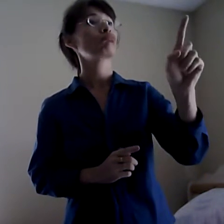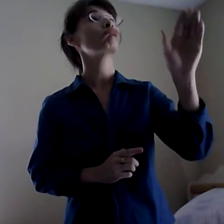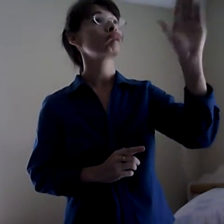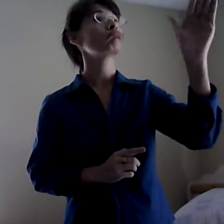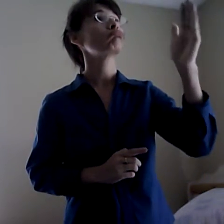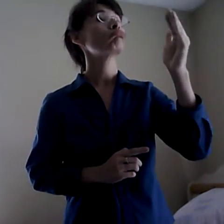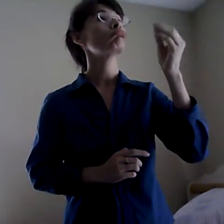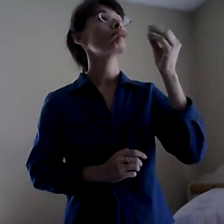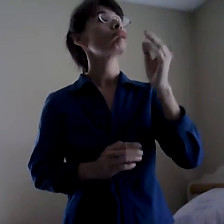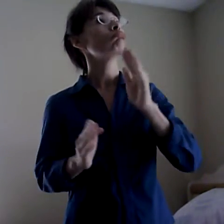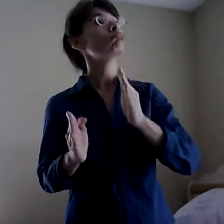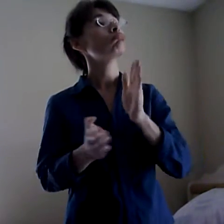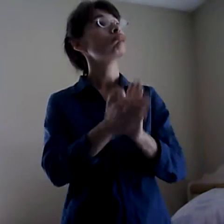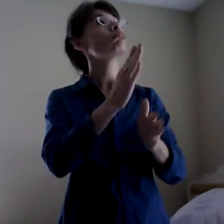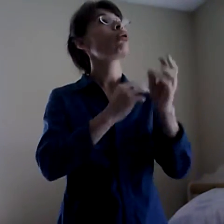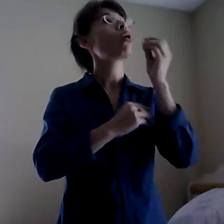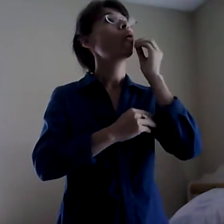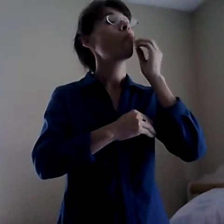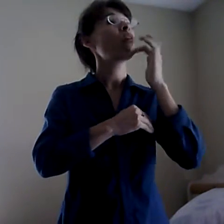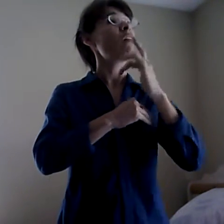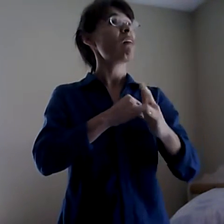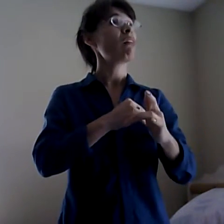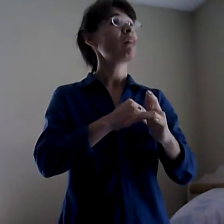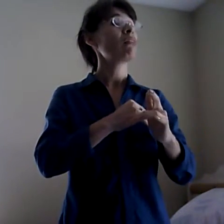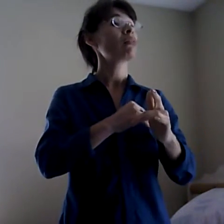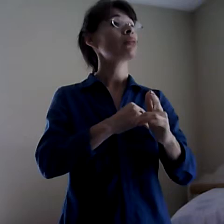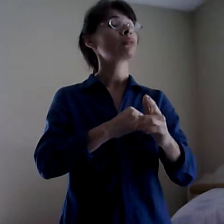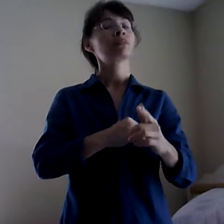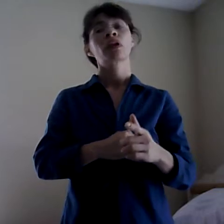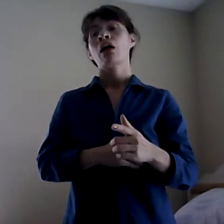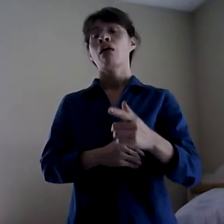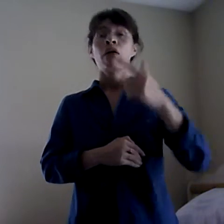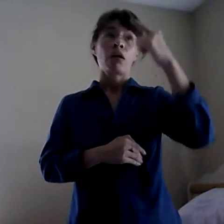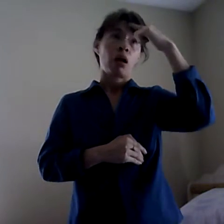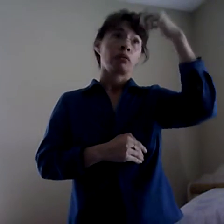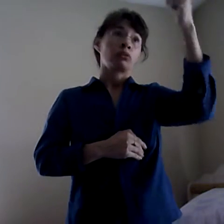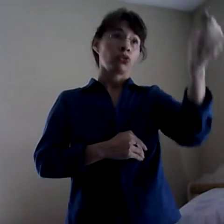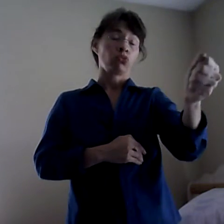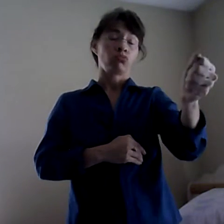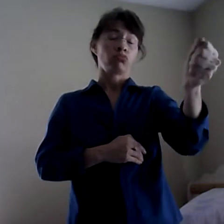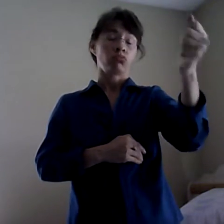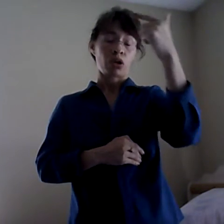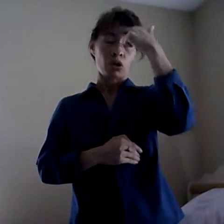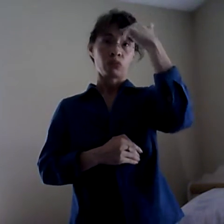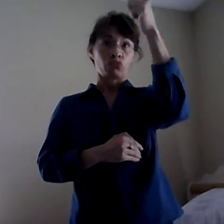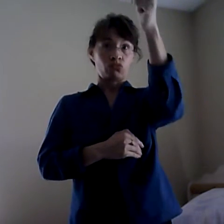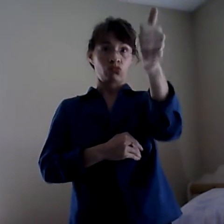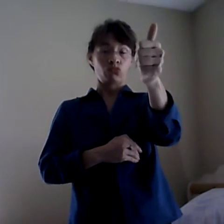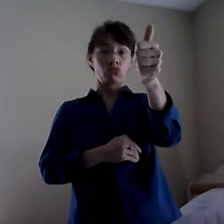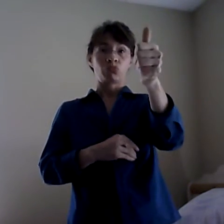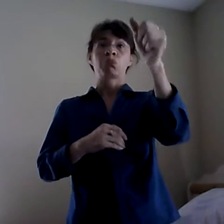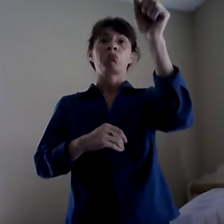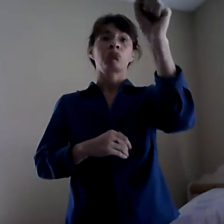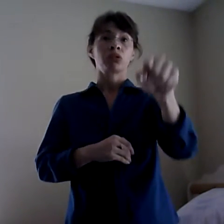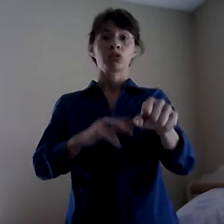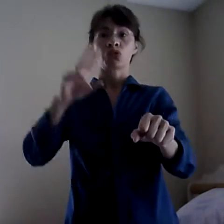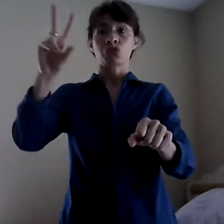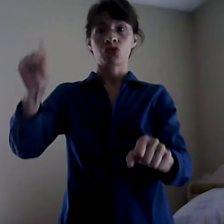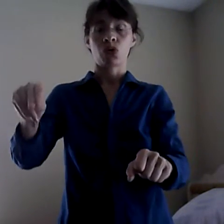you can't, just say no, and they'll go down the line and they find somebody that will leave. But no, a lot of times you're here for the whole